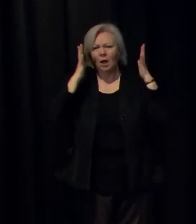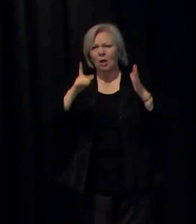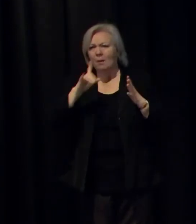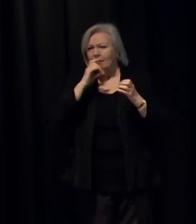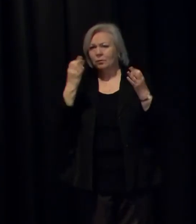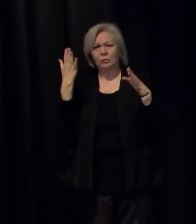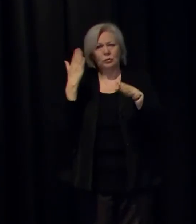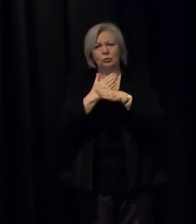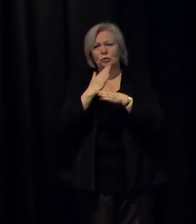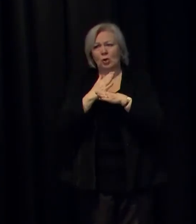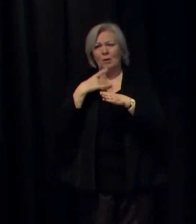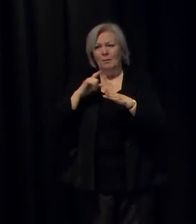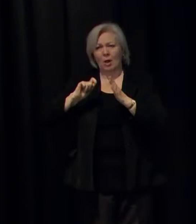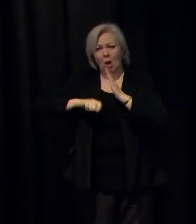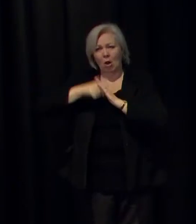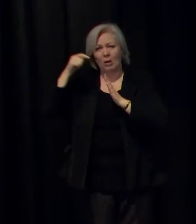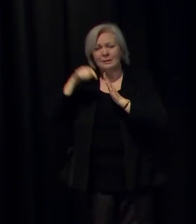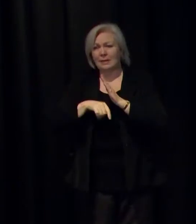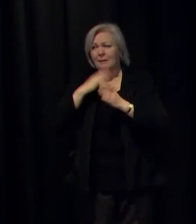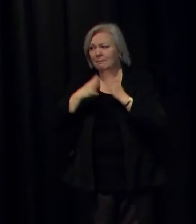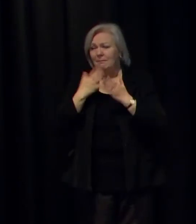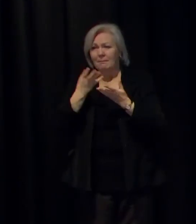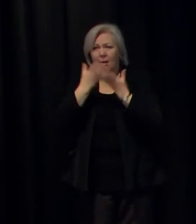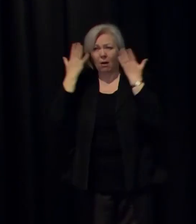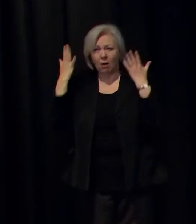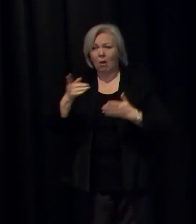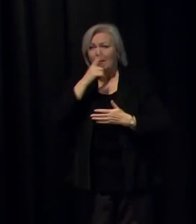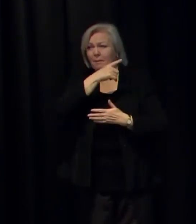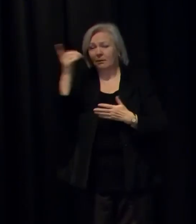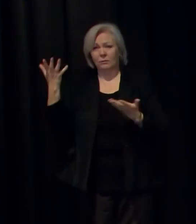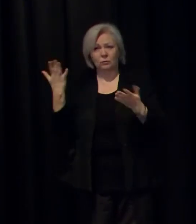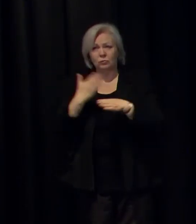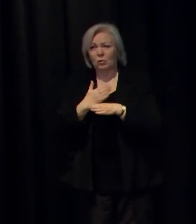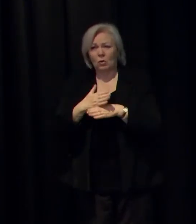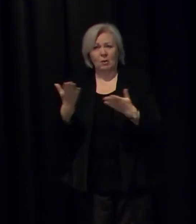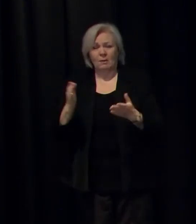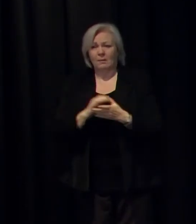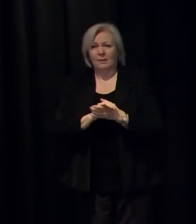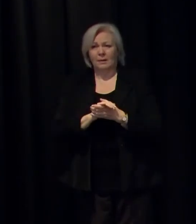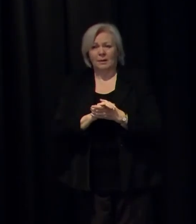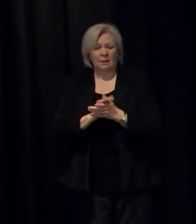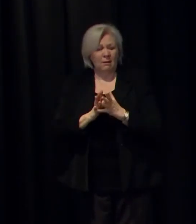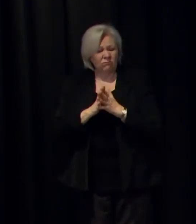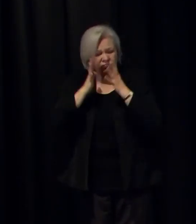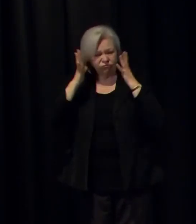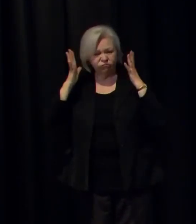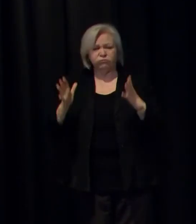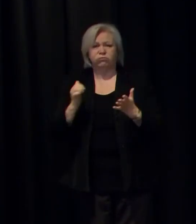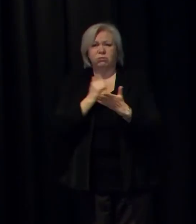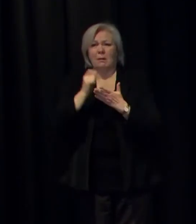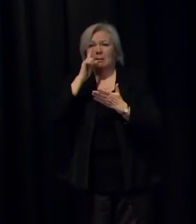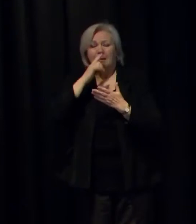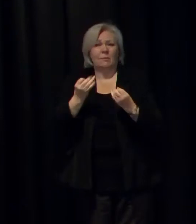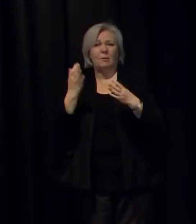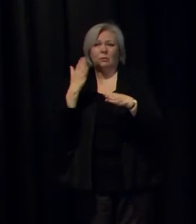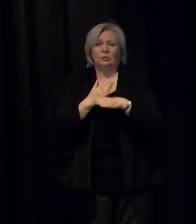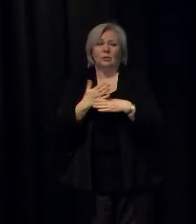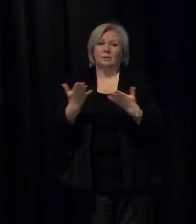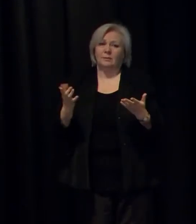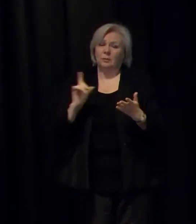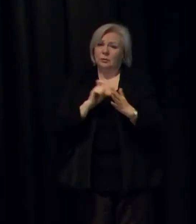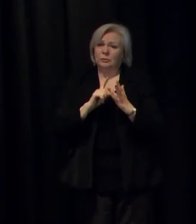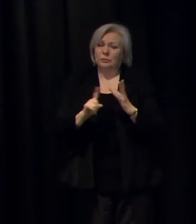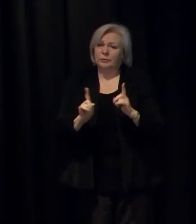have any view about what happens after the lockdown finished? I mean, we had the largest unemployment figure out of any other state that was